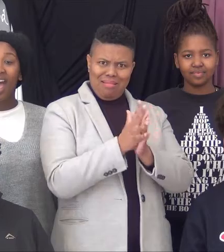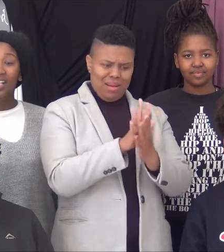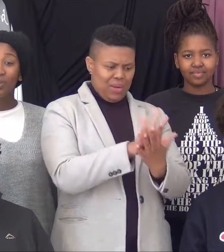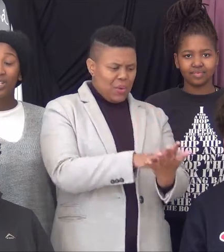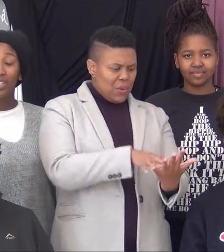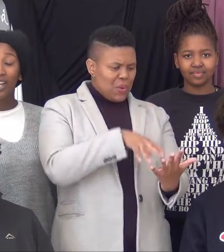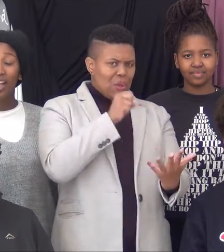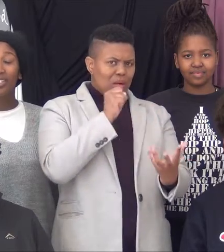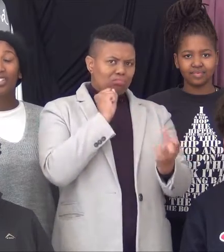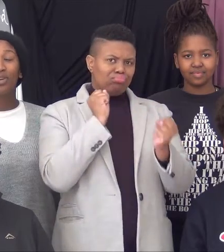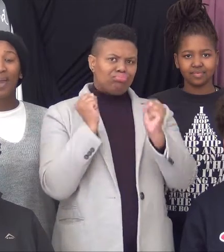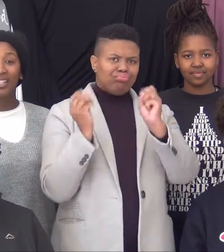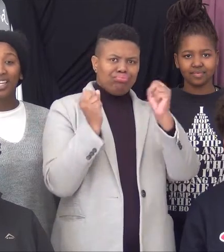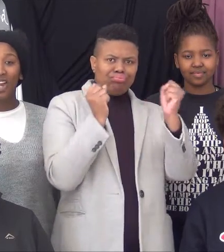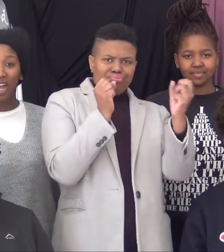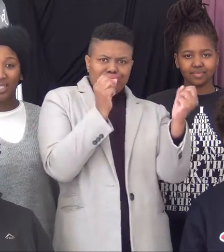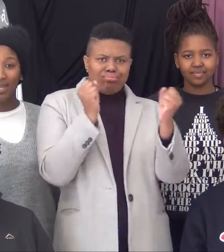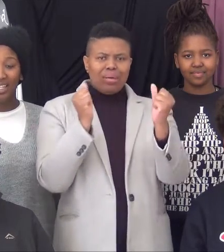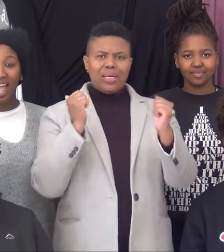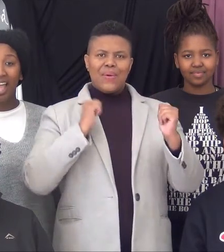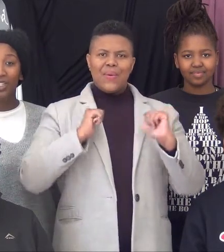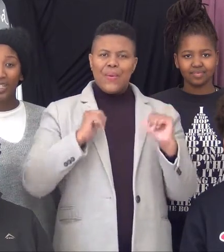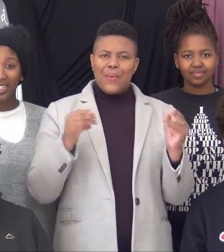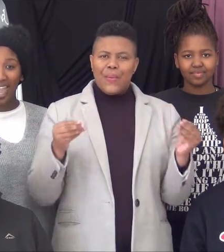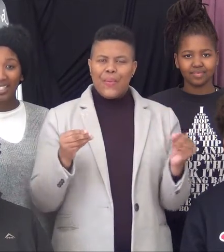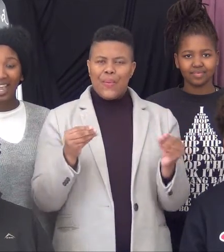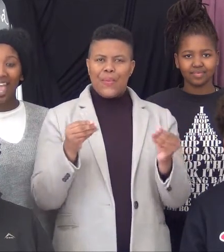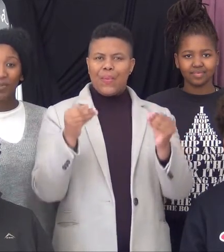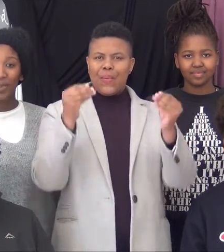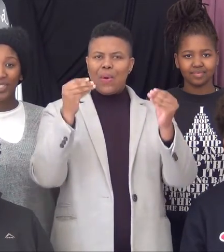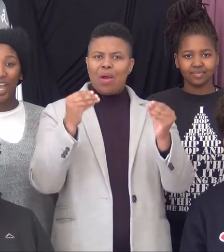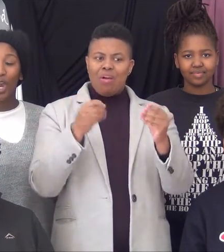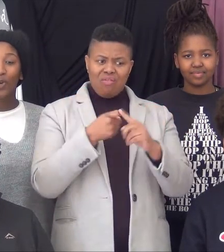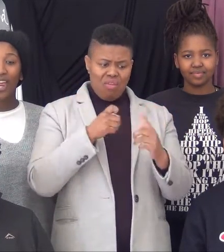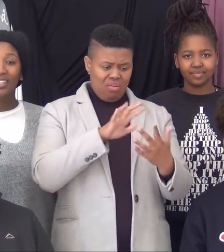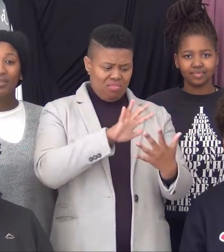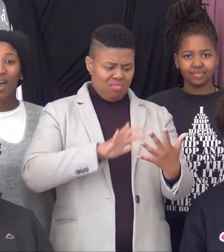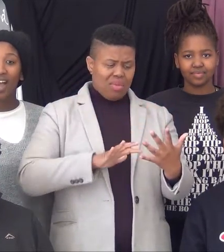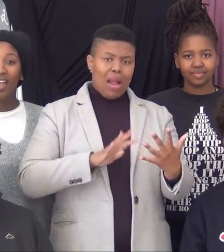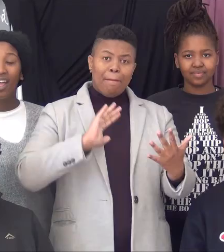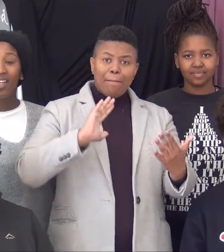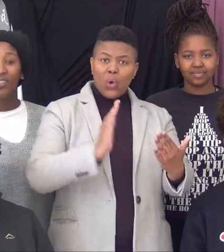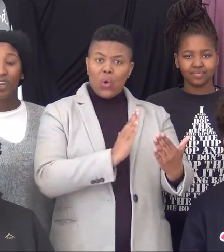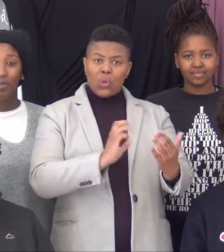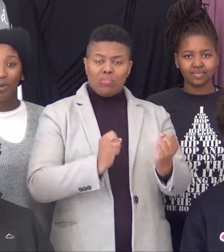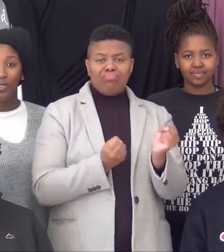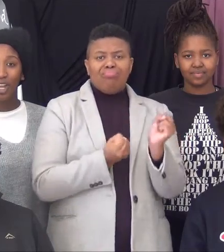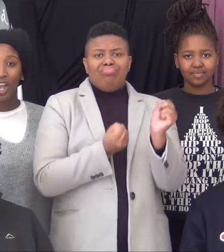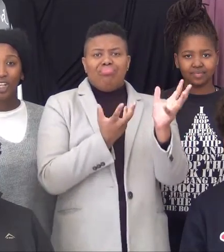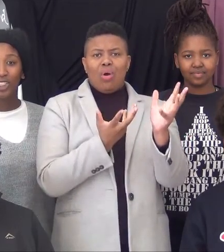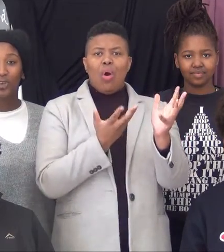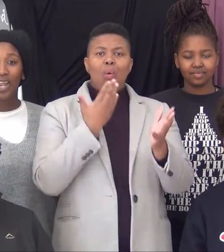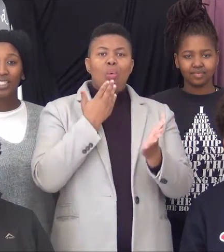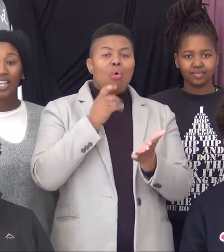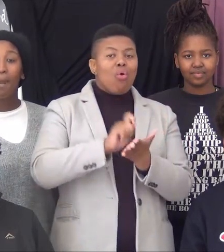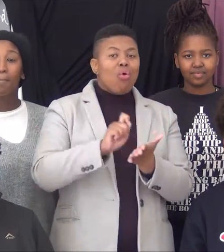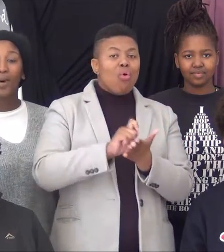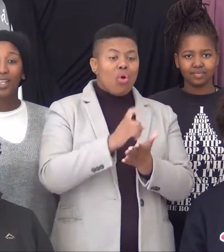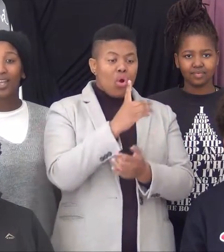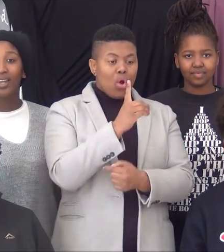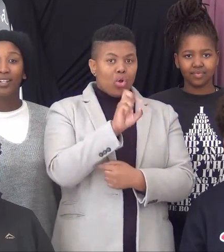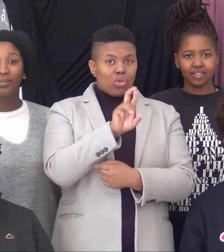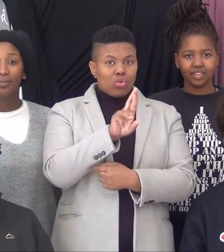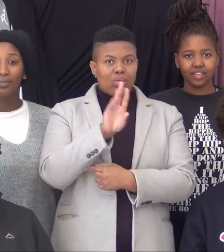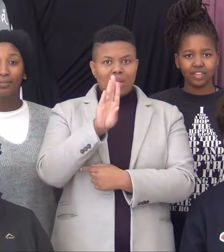as a dramatic enhancement to the text and music created by the composer Dr. Reggie